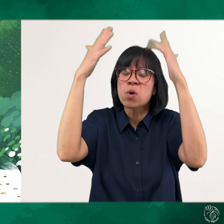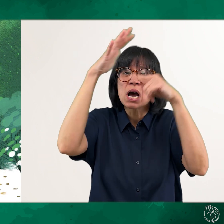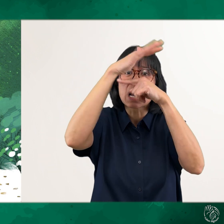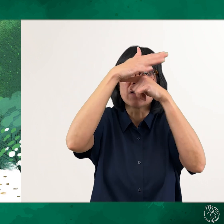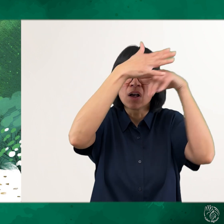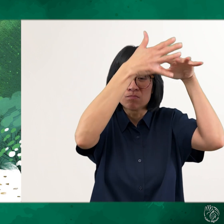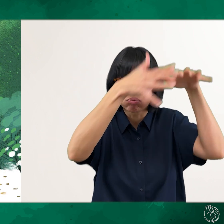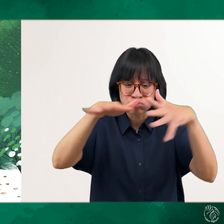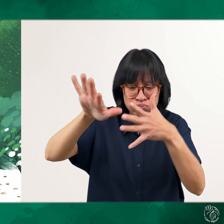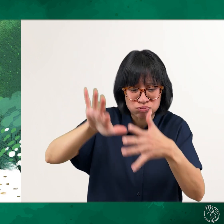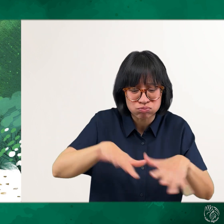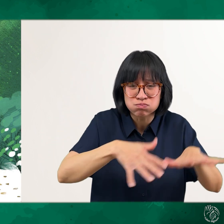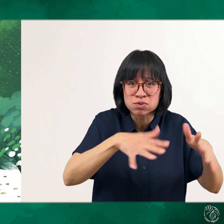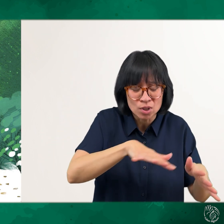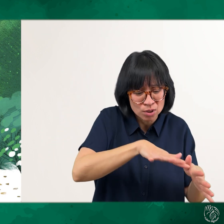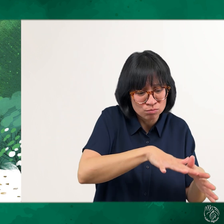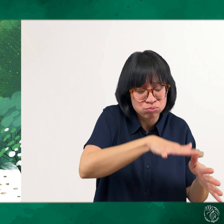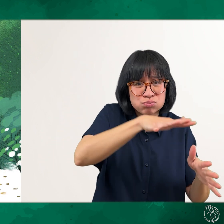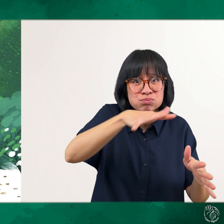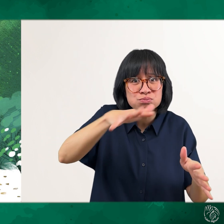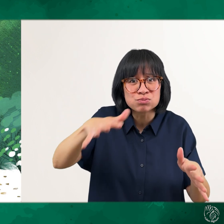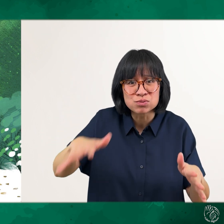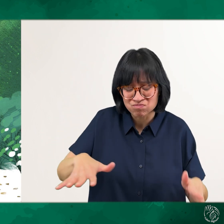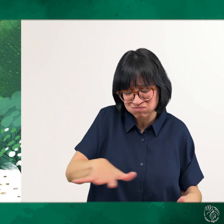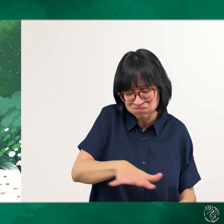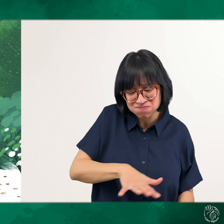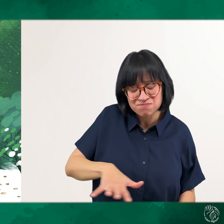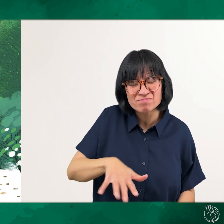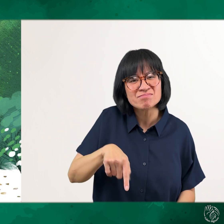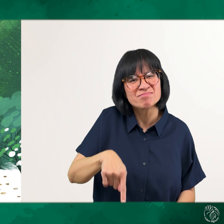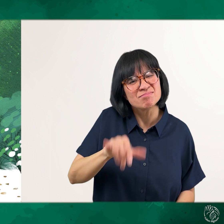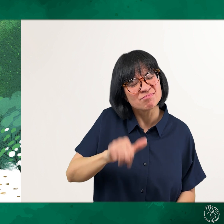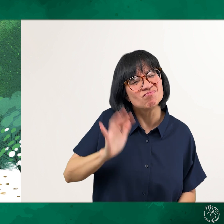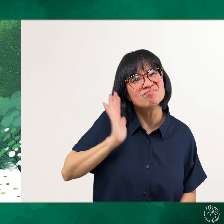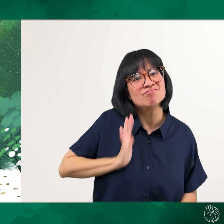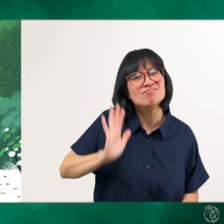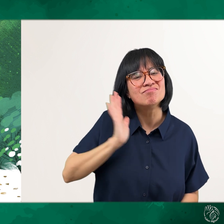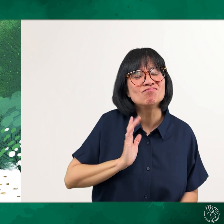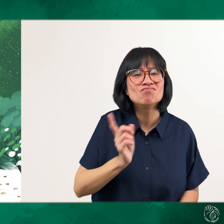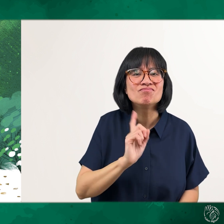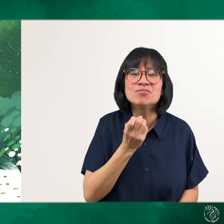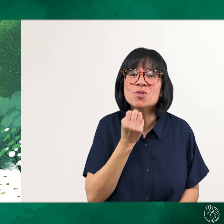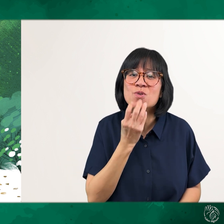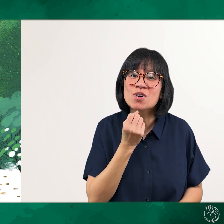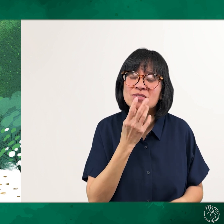Leaves are starting to pile up in the spot where Lola used to sit next to me.